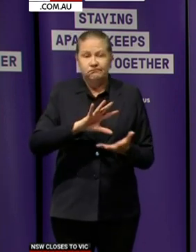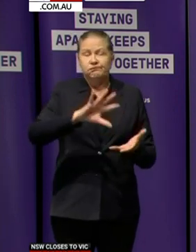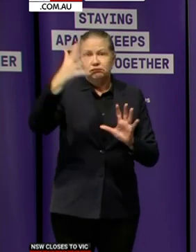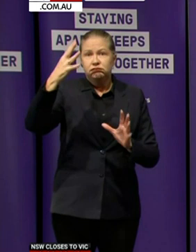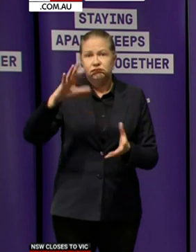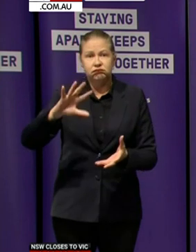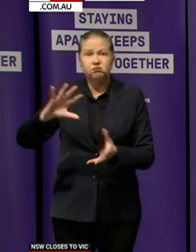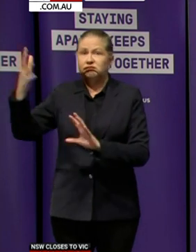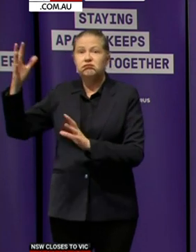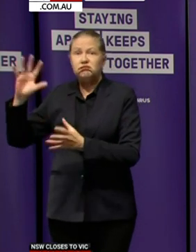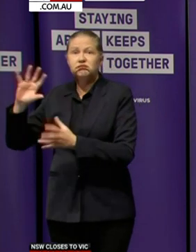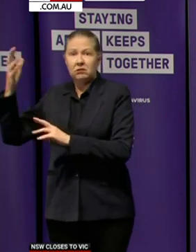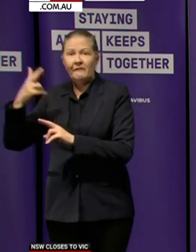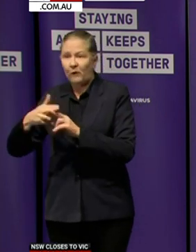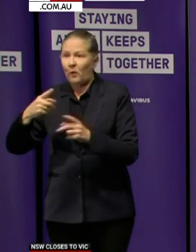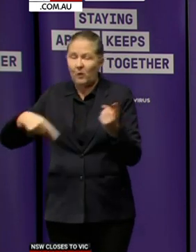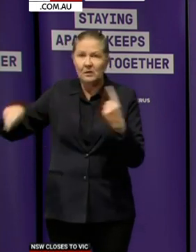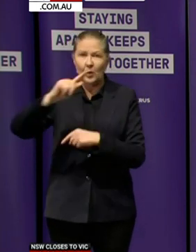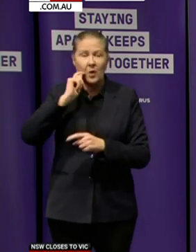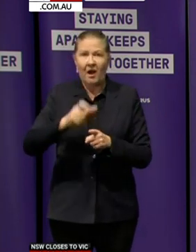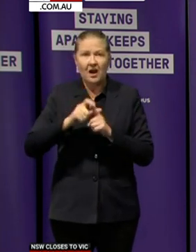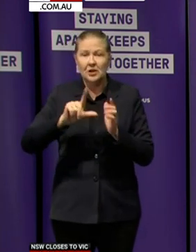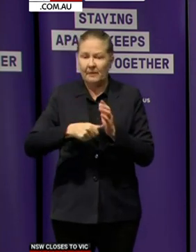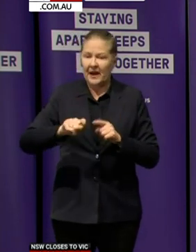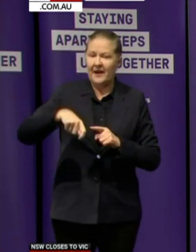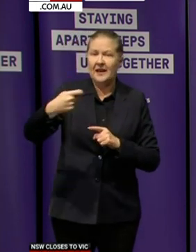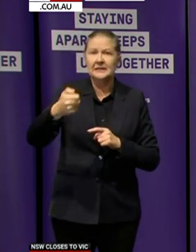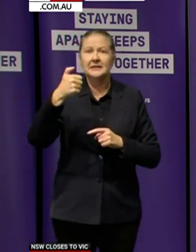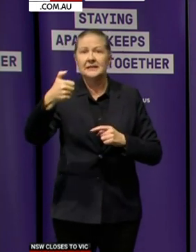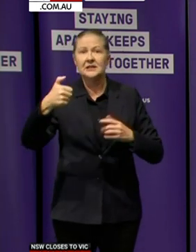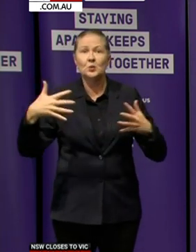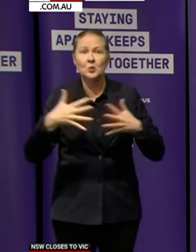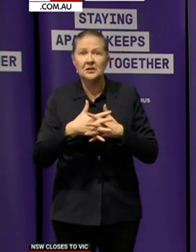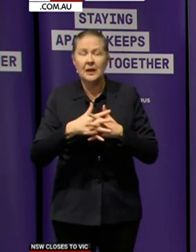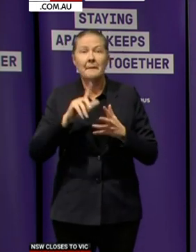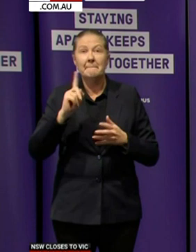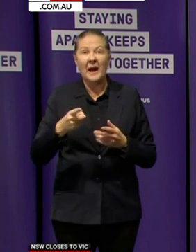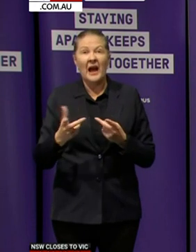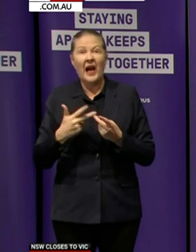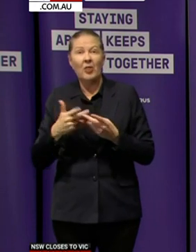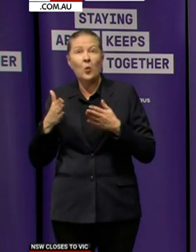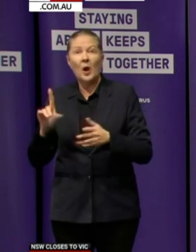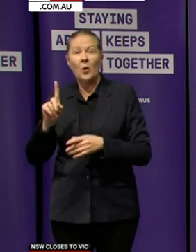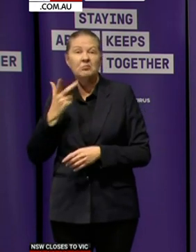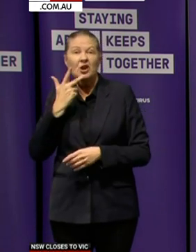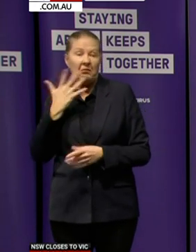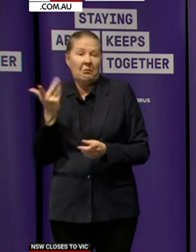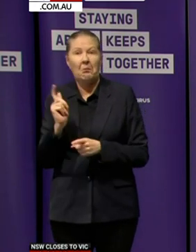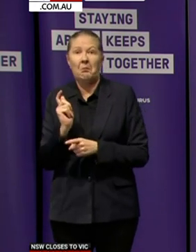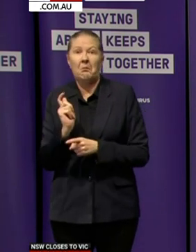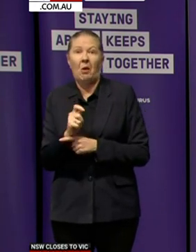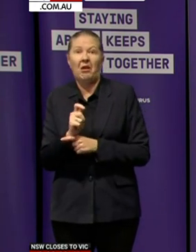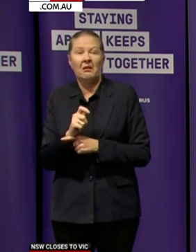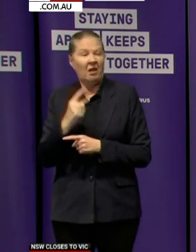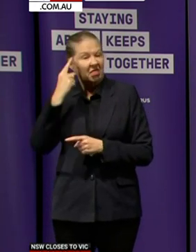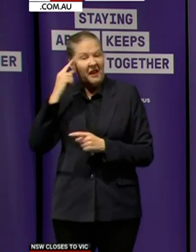very challenging over these next 6 weeks. The alternative, though, is to pretend that it's over. Just like I think some